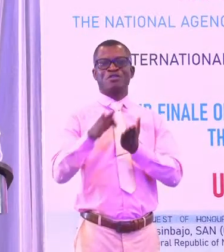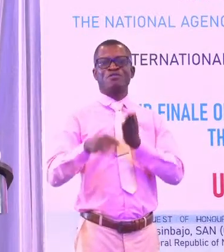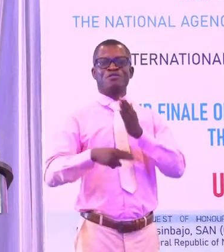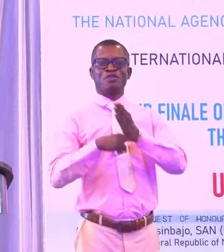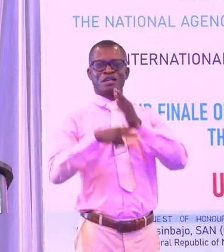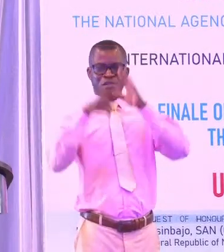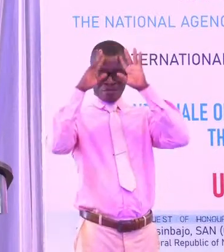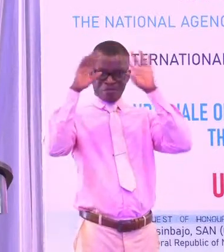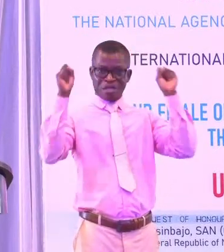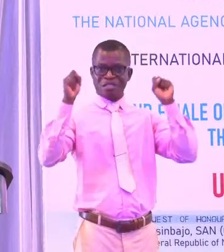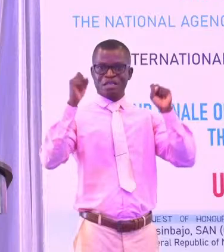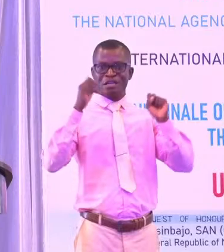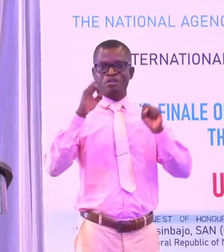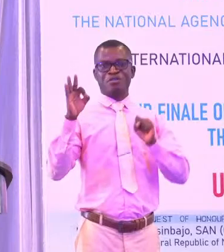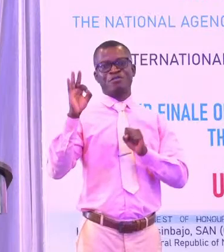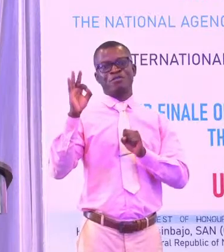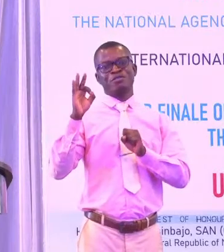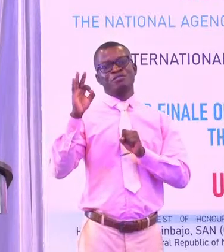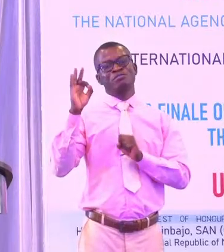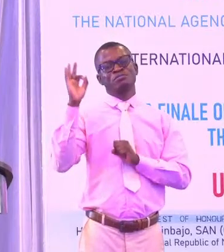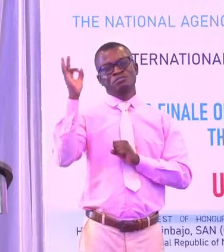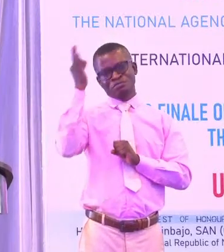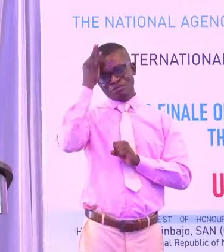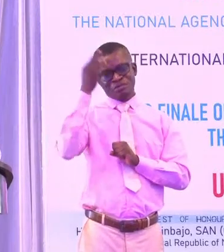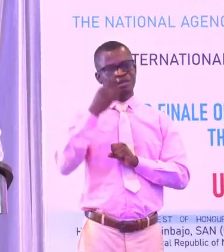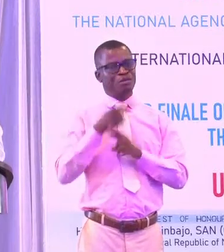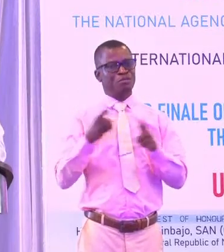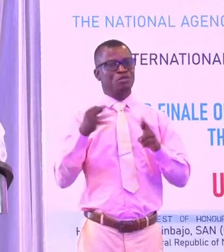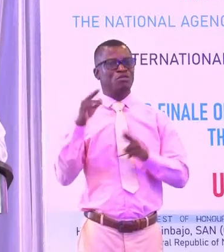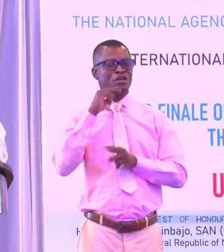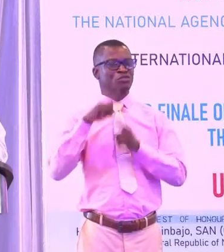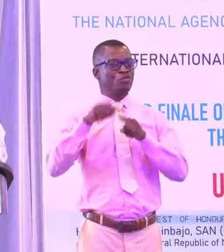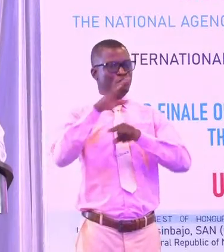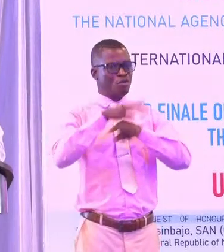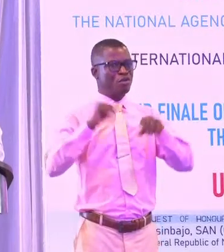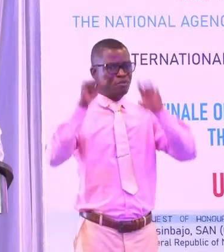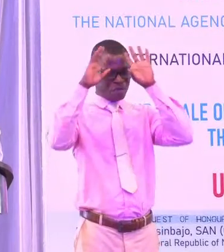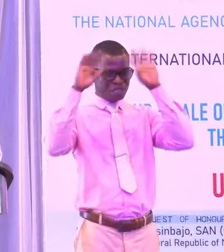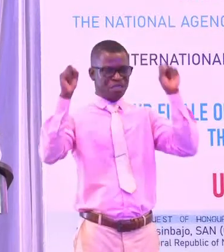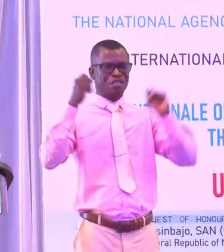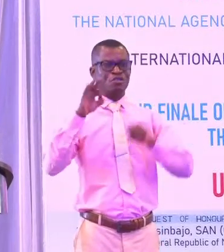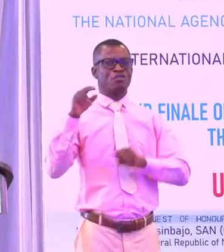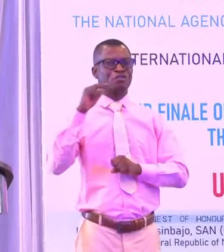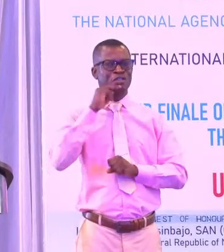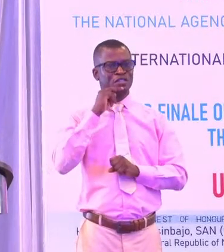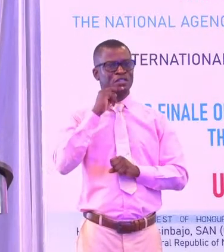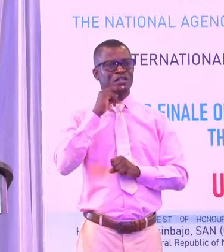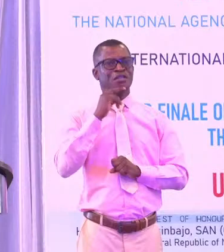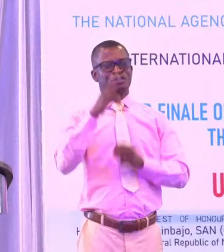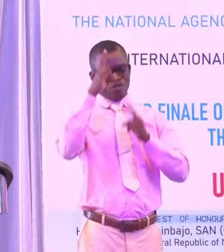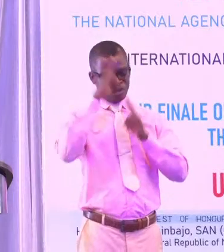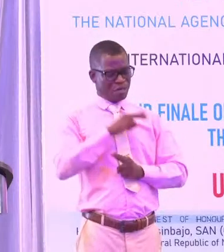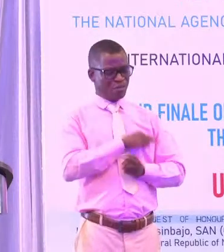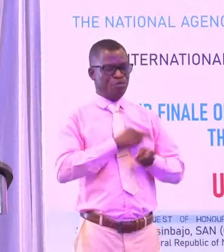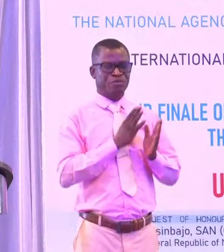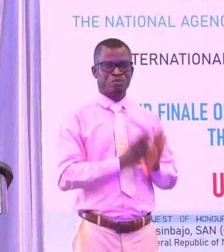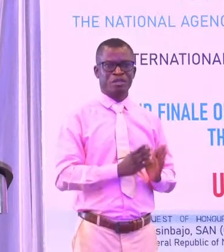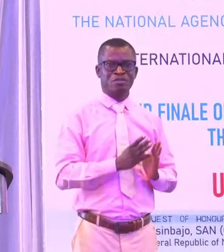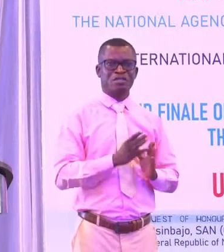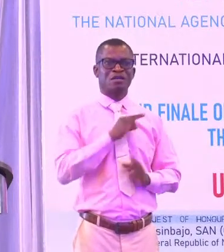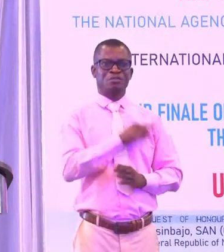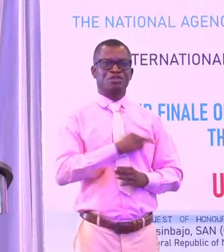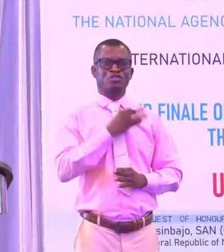of the Federal Republic of Nigeria, to call on the President of Nigeria, the Honorable Minister of Ministry